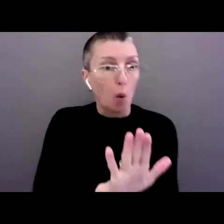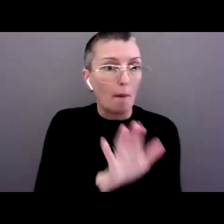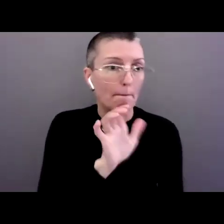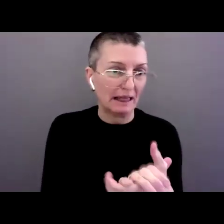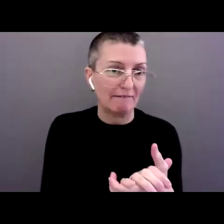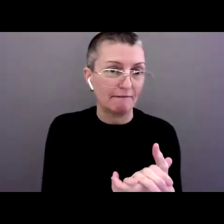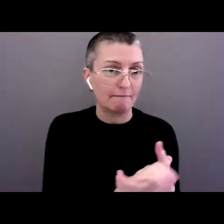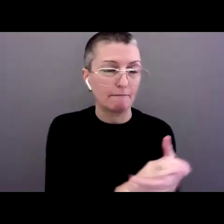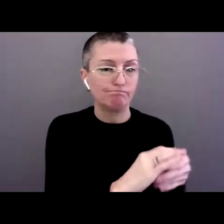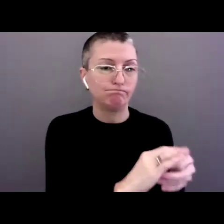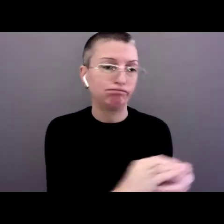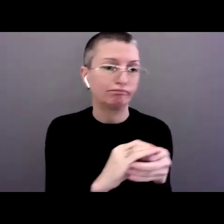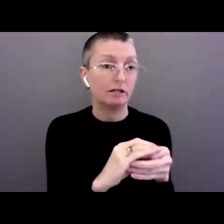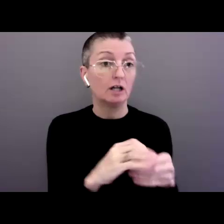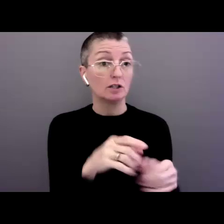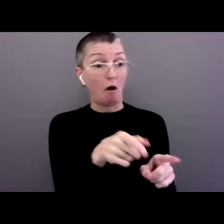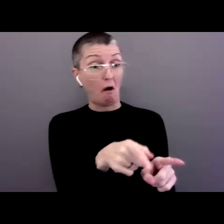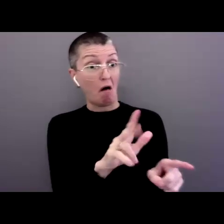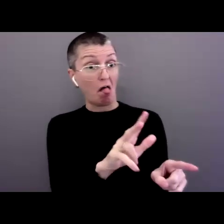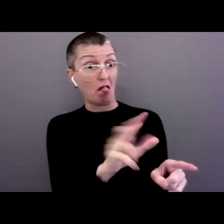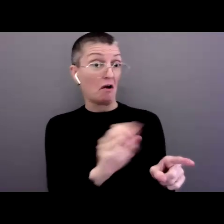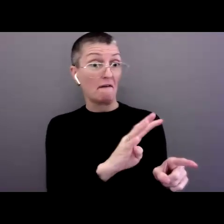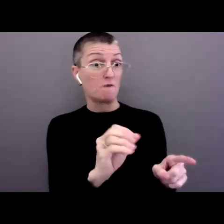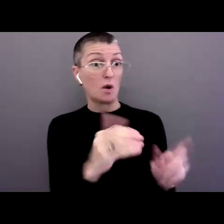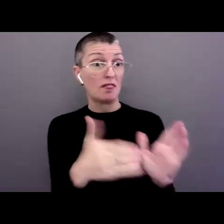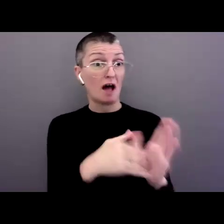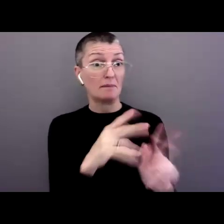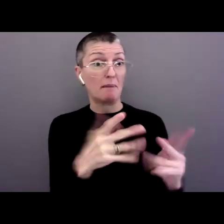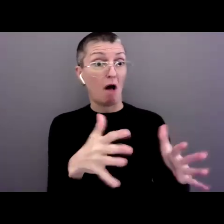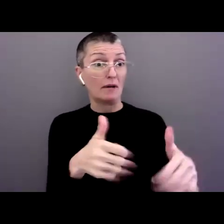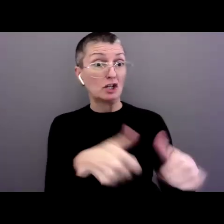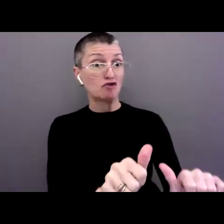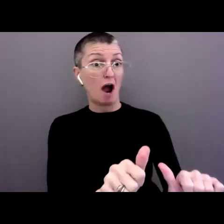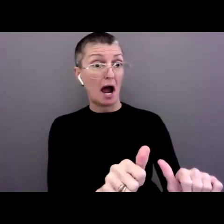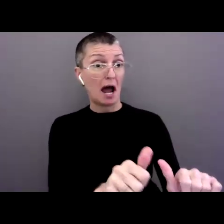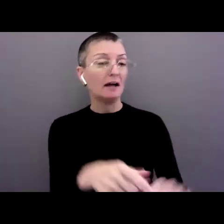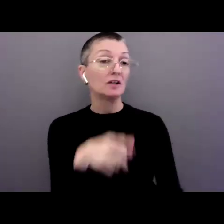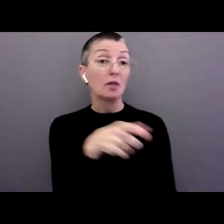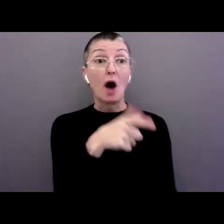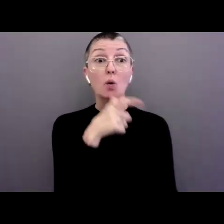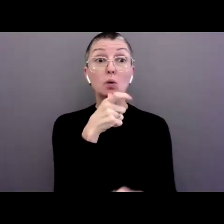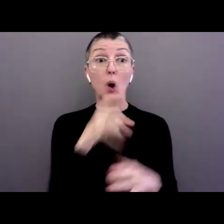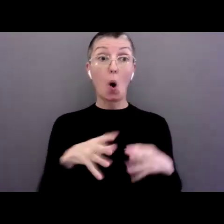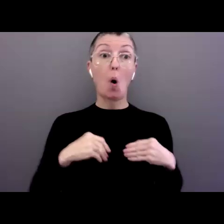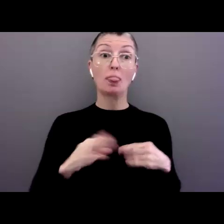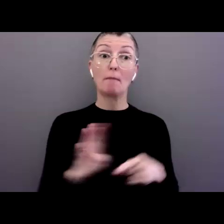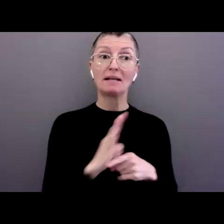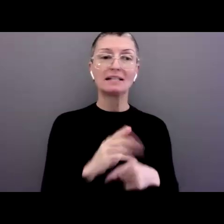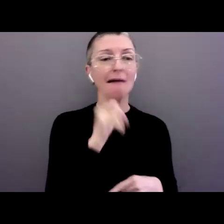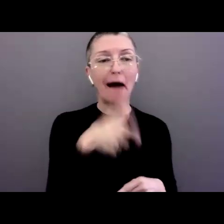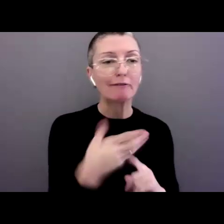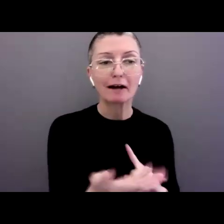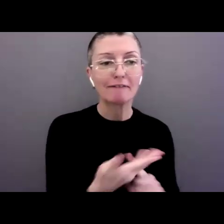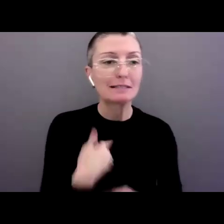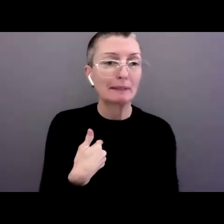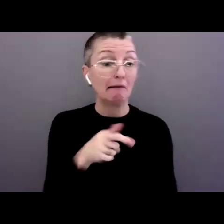liked it, I don't need the CEO to call me and try to convince me and sell me on this. Other people have believed. Now I